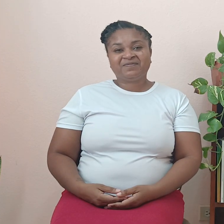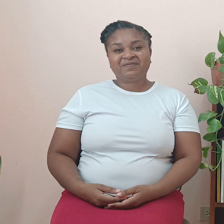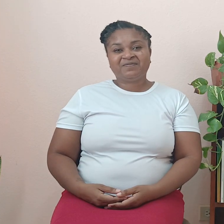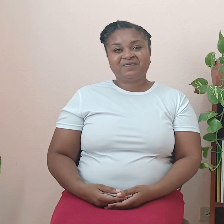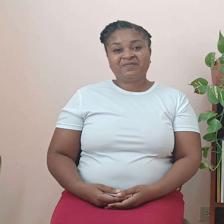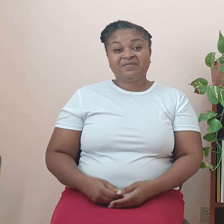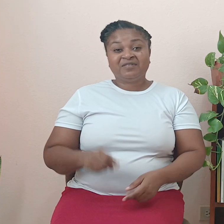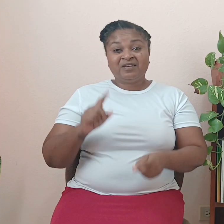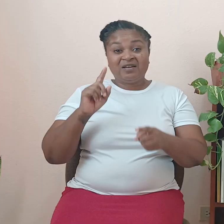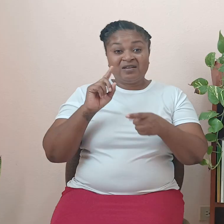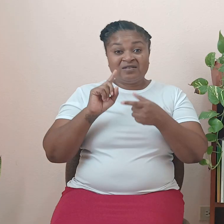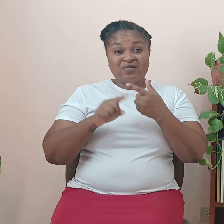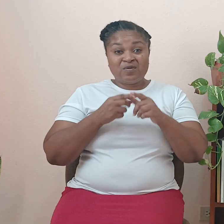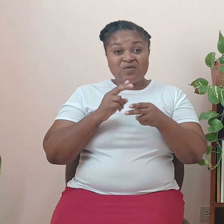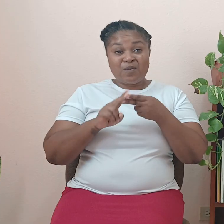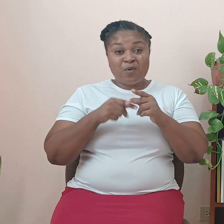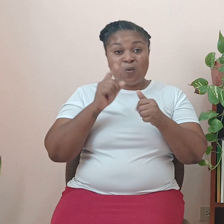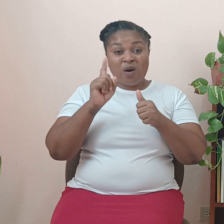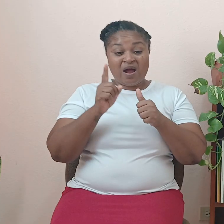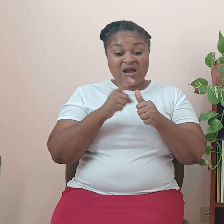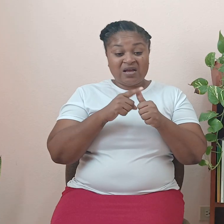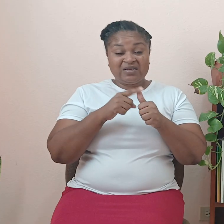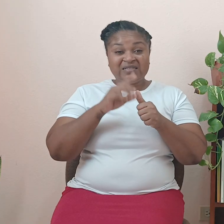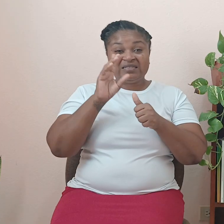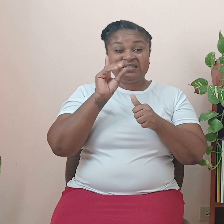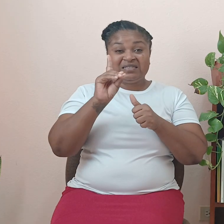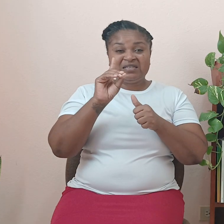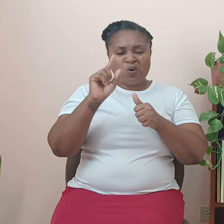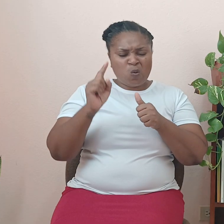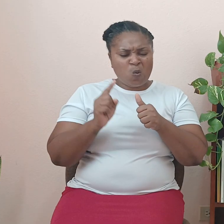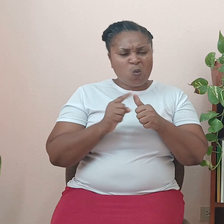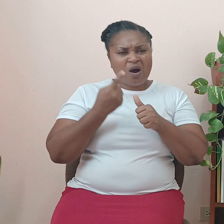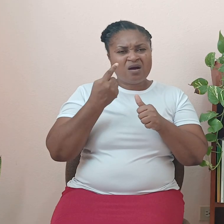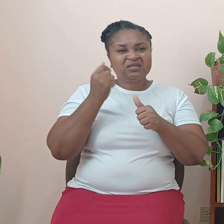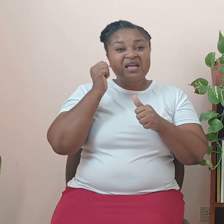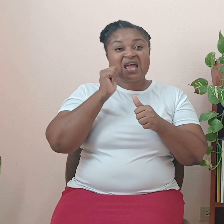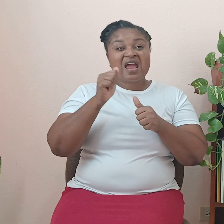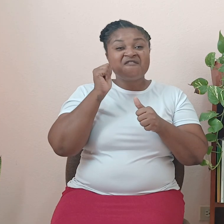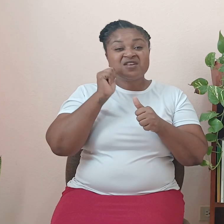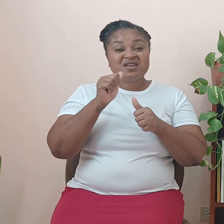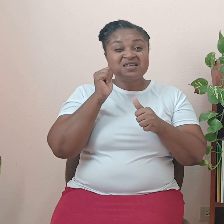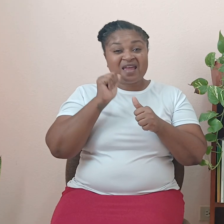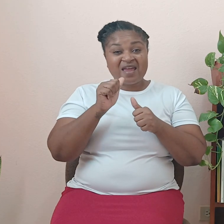Question 1. D. Once per day.